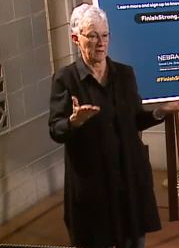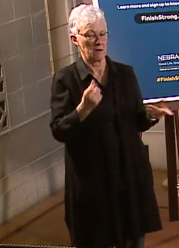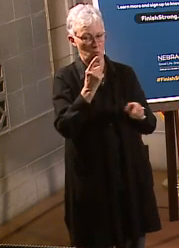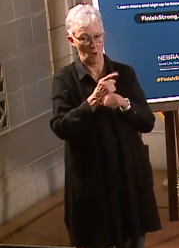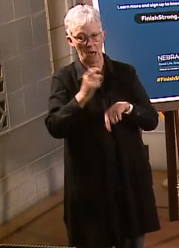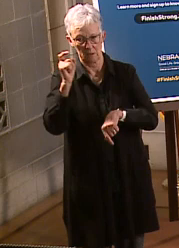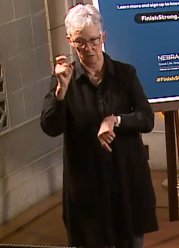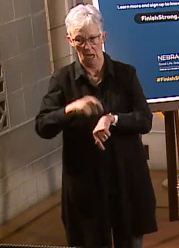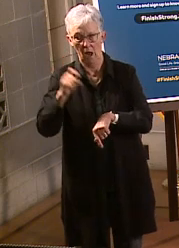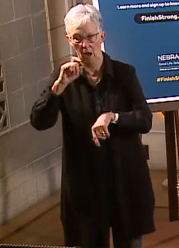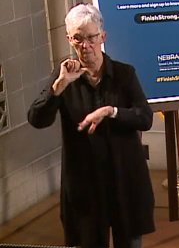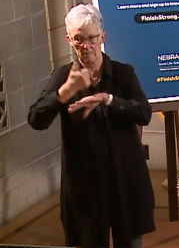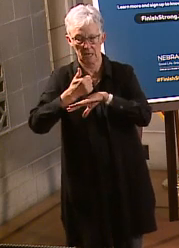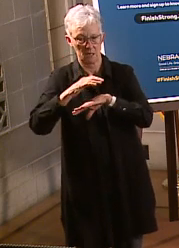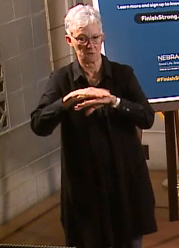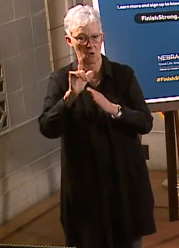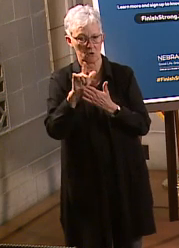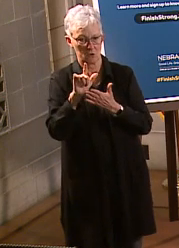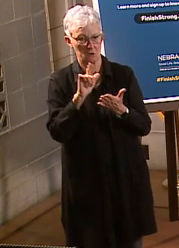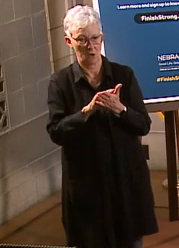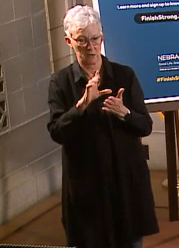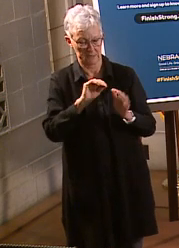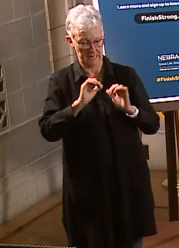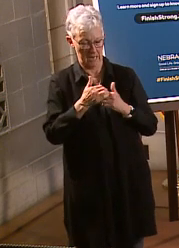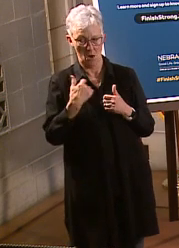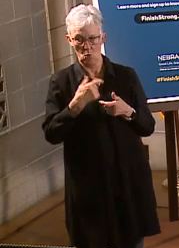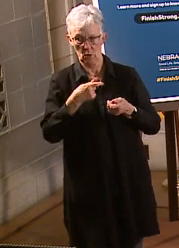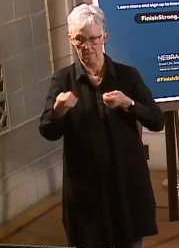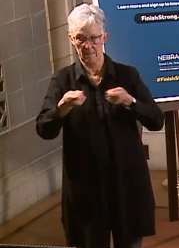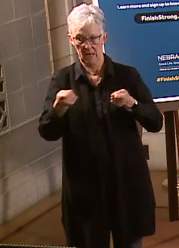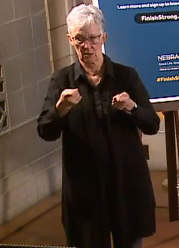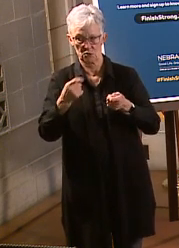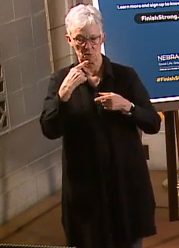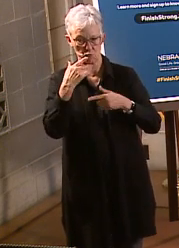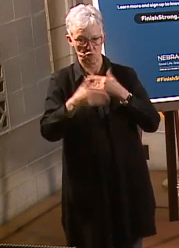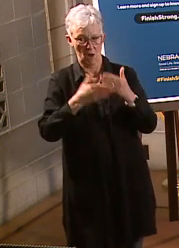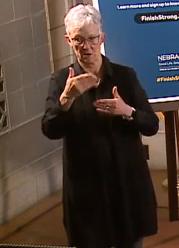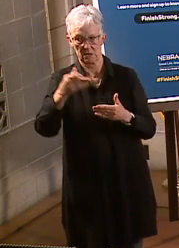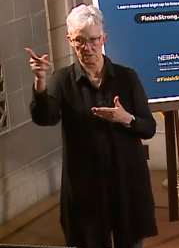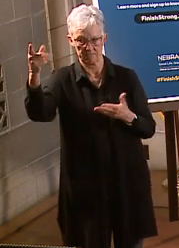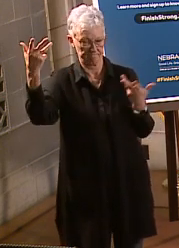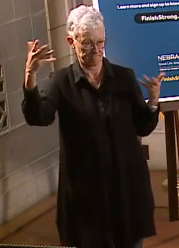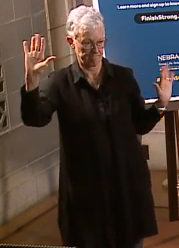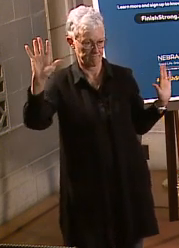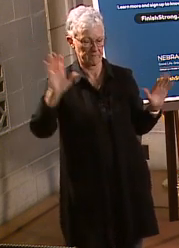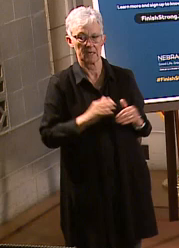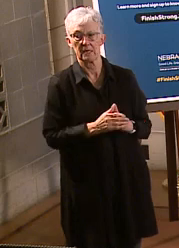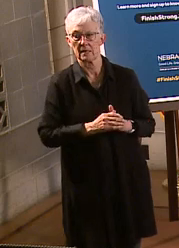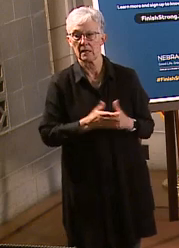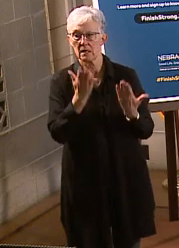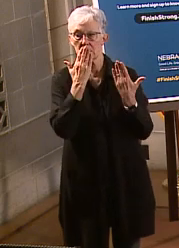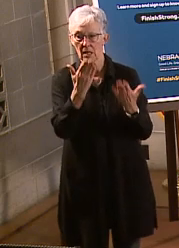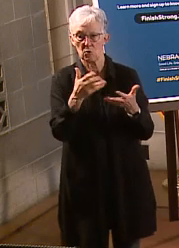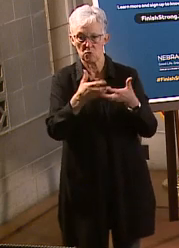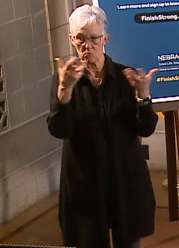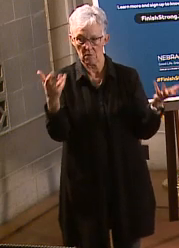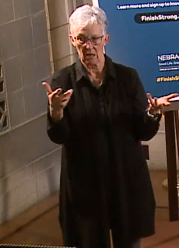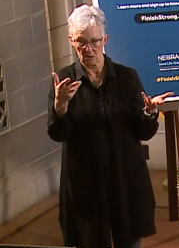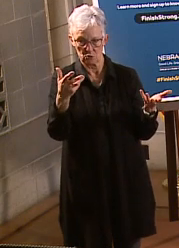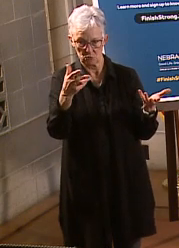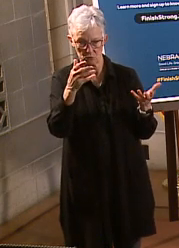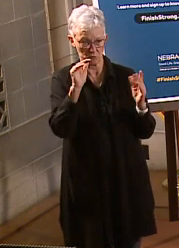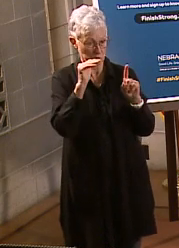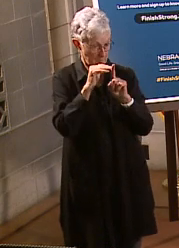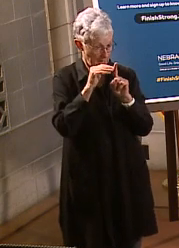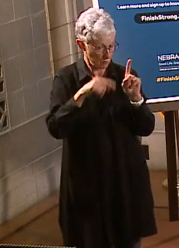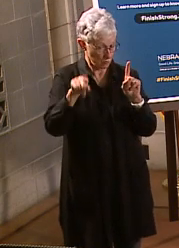and the way that we manage the process. That's all the time we have. All right, folks, thank you all very much. Again, reminder, 10 a.m.